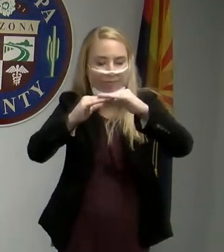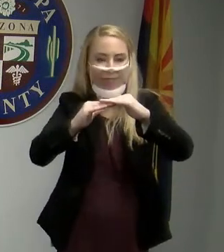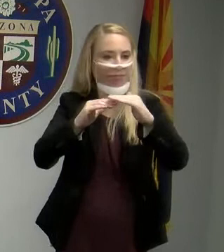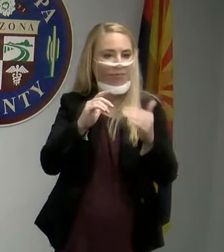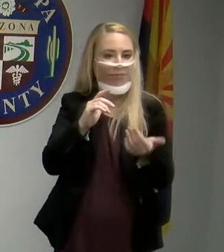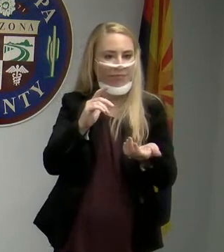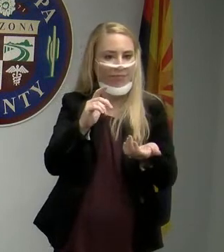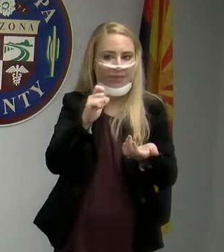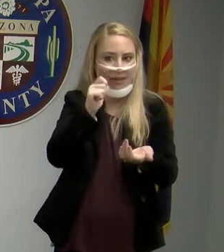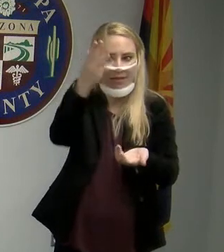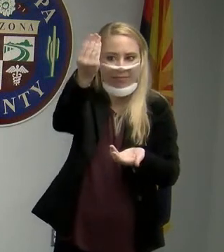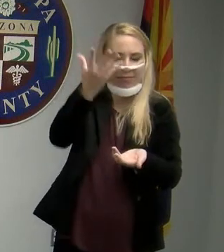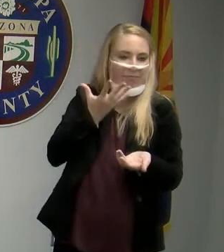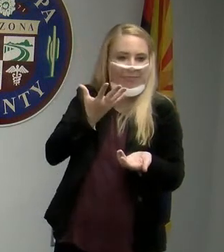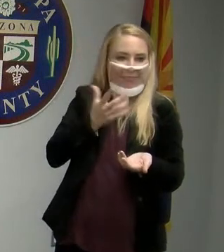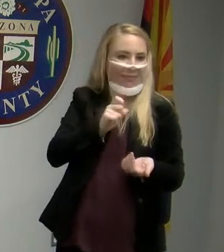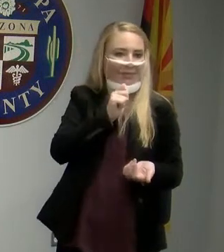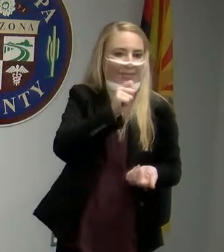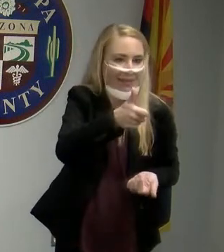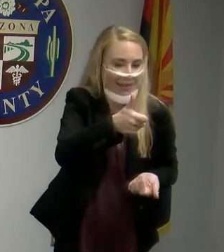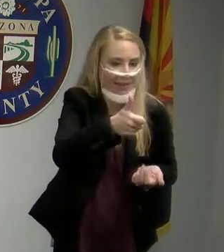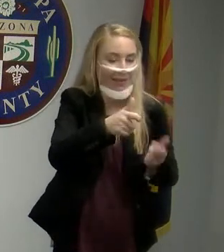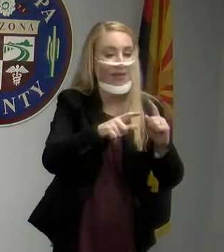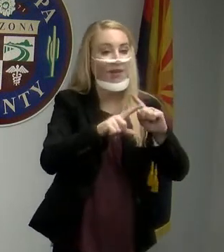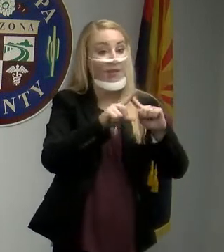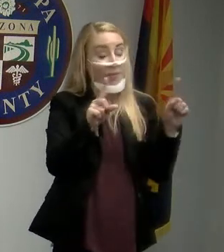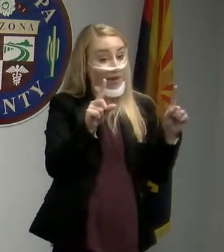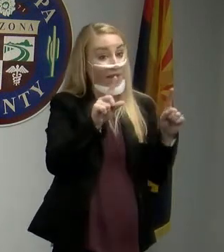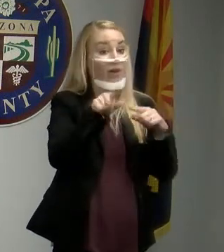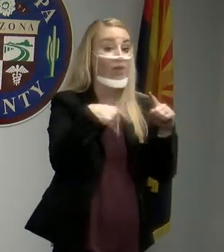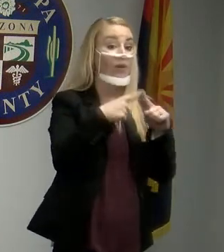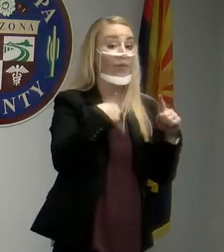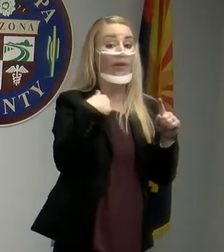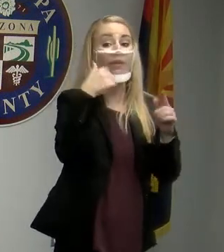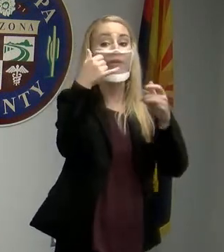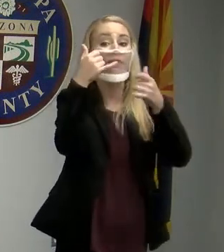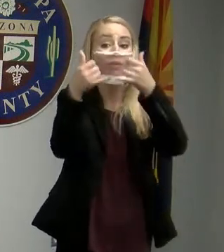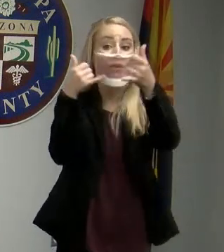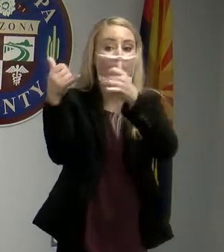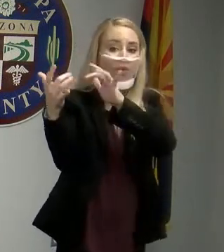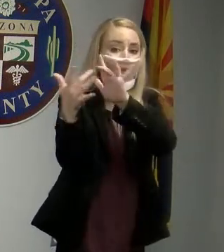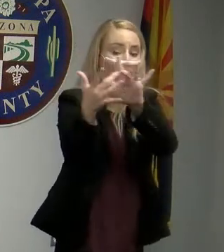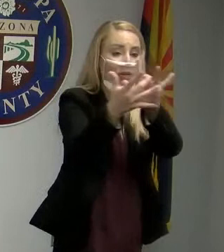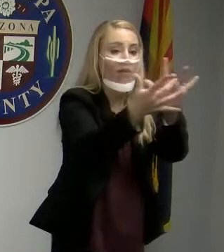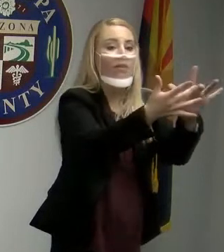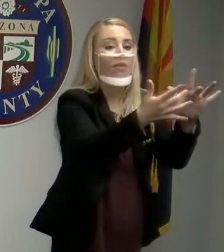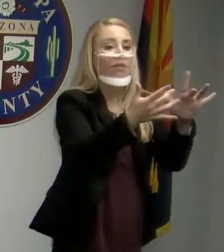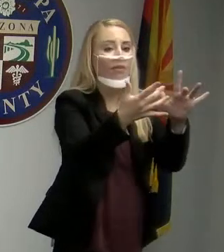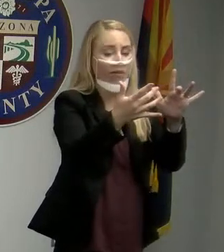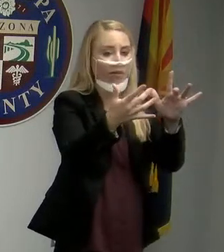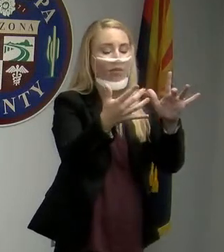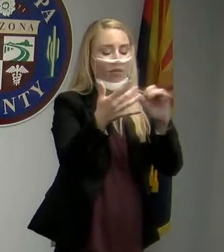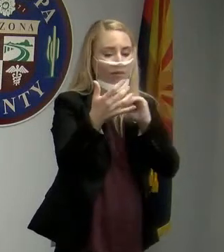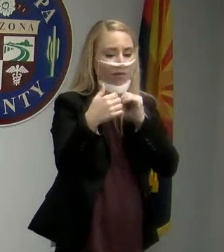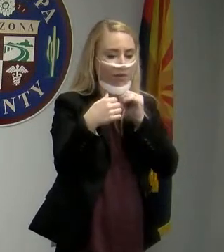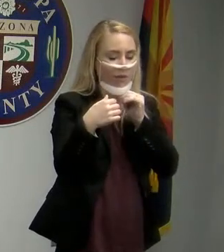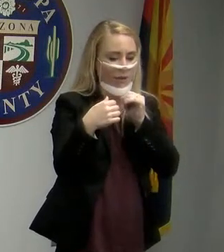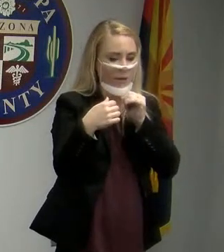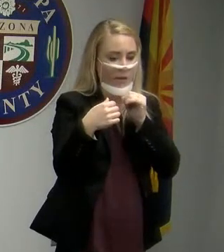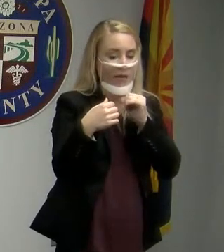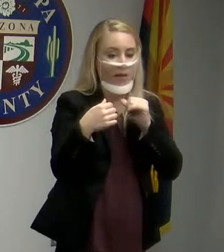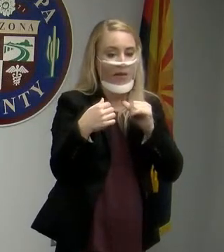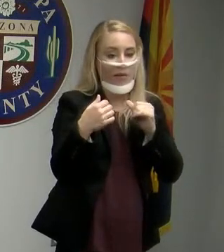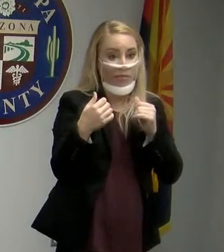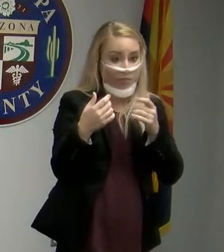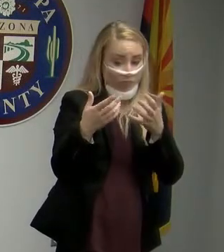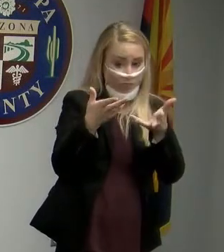to. And but by making those phone calls, reaching out to those partners that are a part of this system, sorry, I bumped the mic there, that